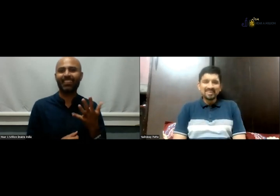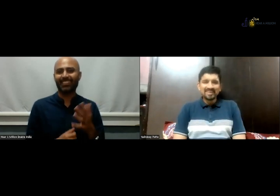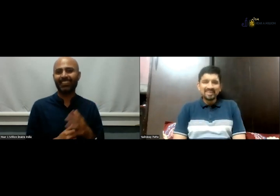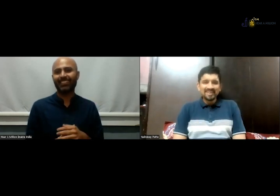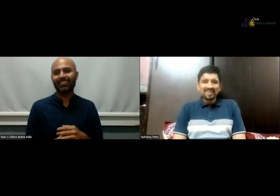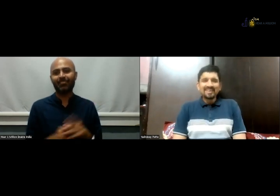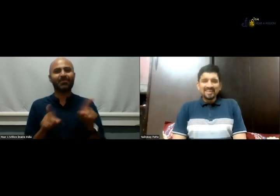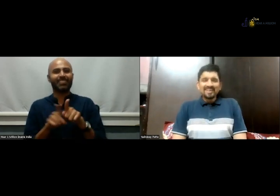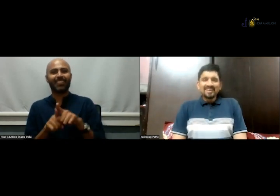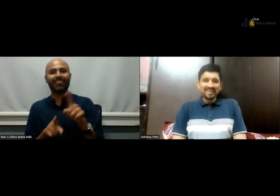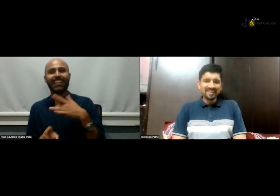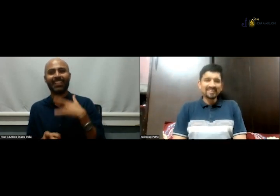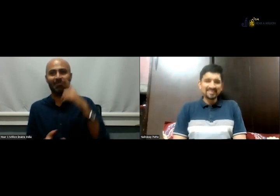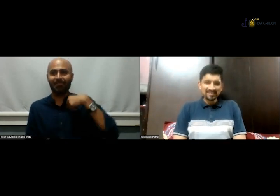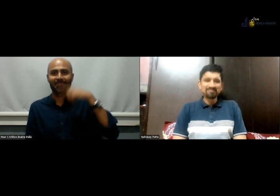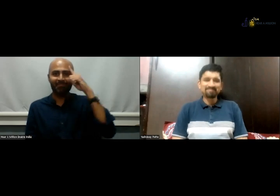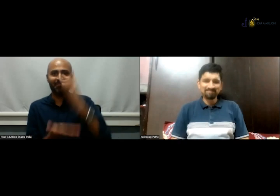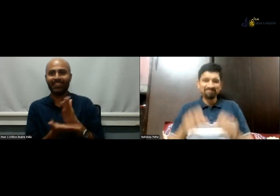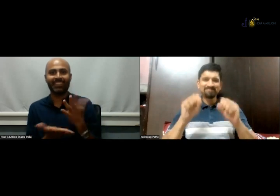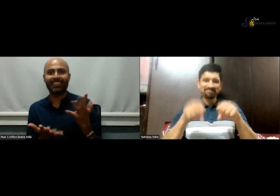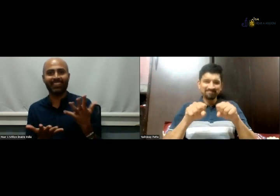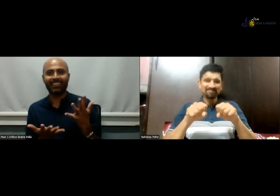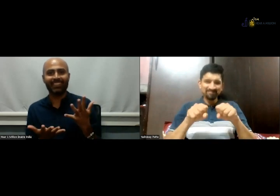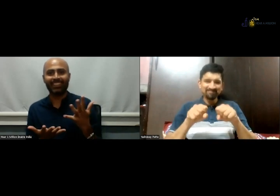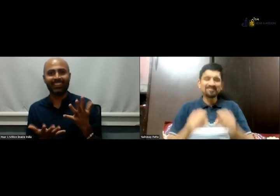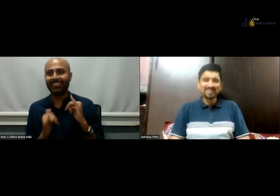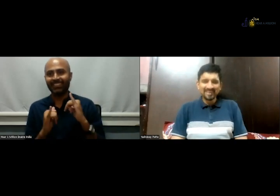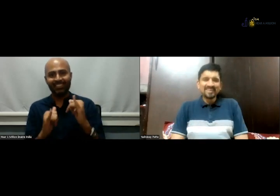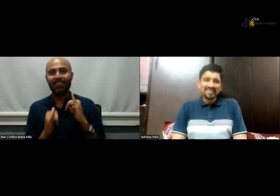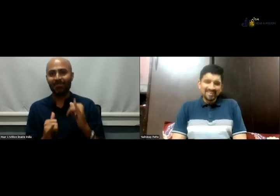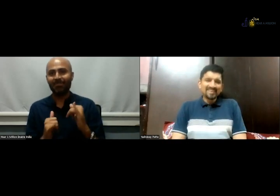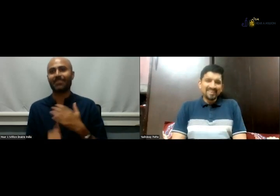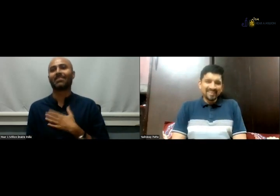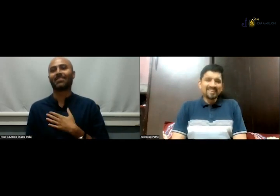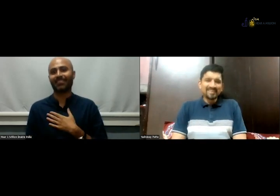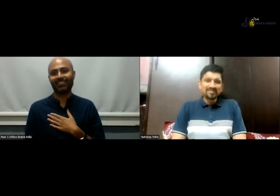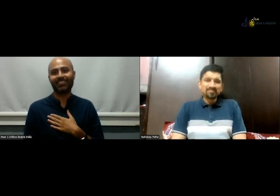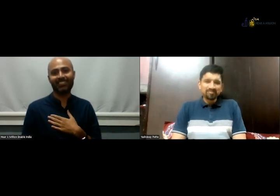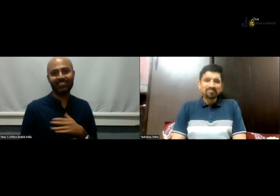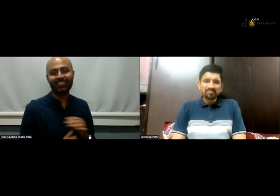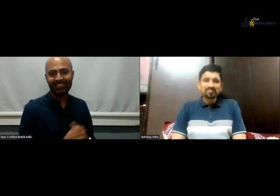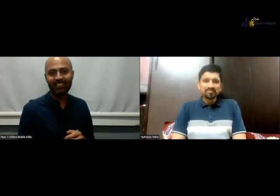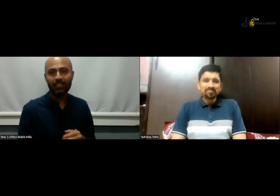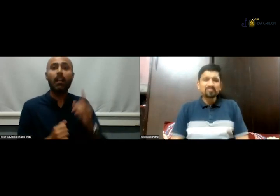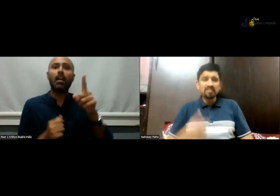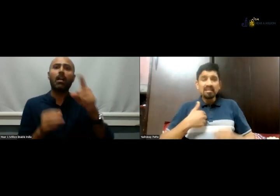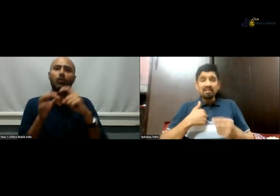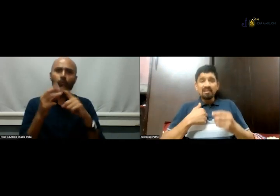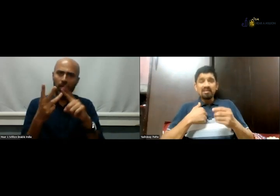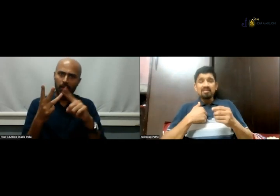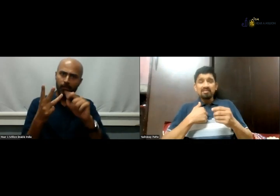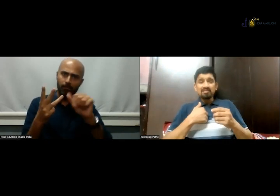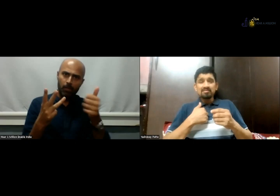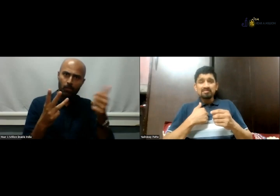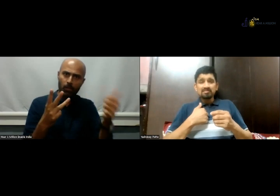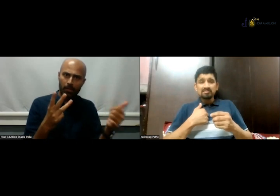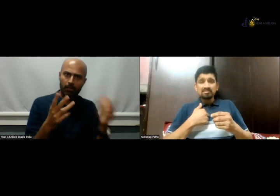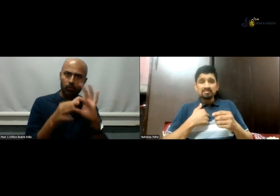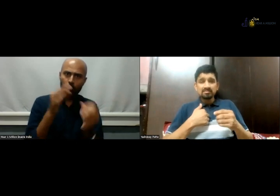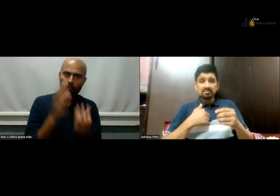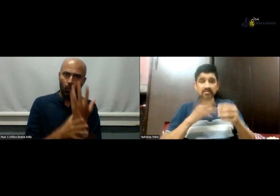now, I couldn't believe that she is no more. Even I couldn't believe Tushar here. Likewise.